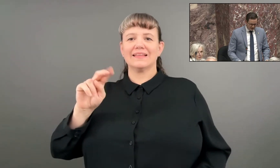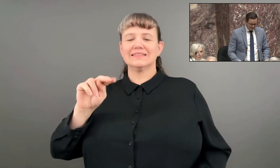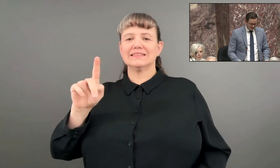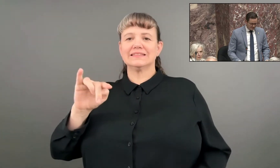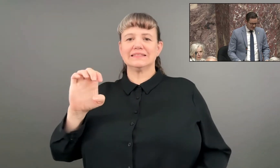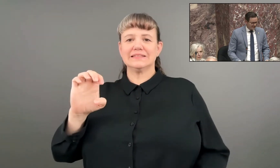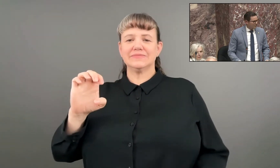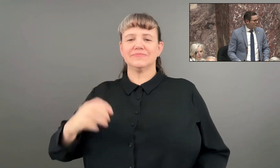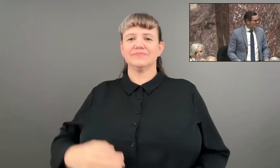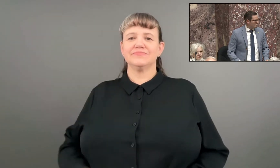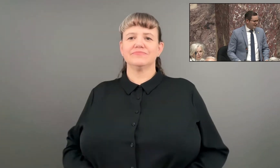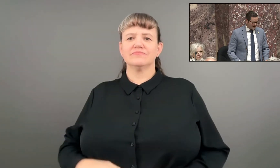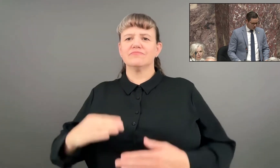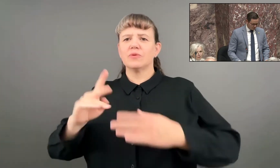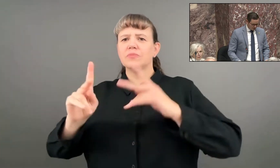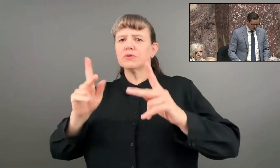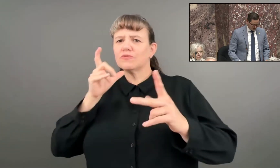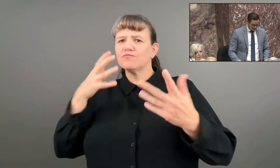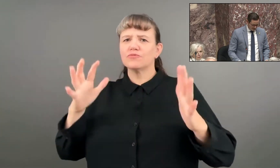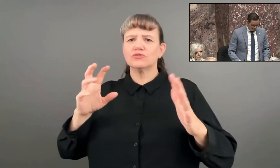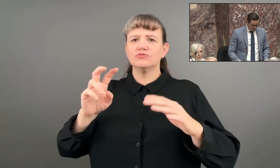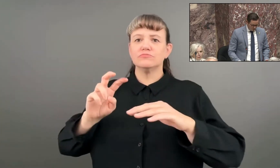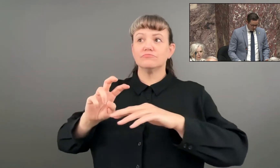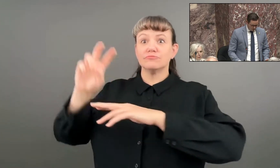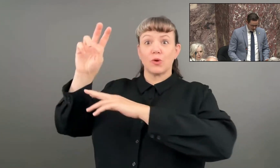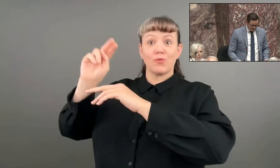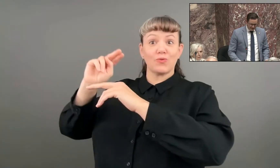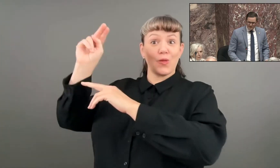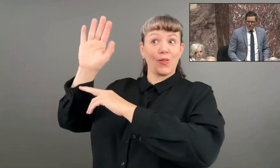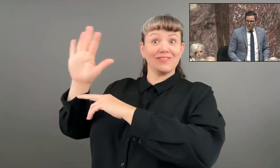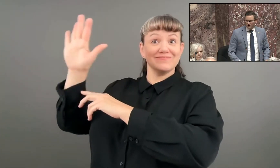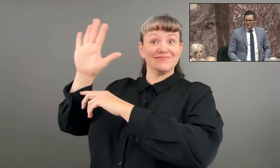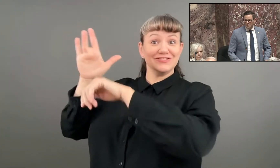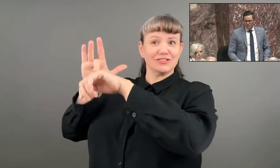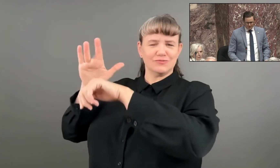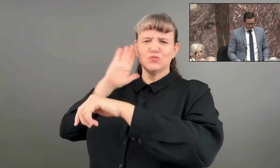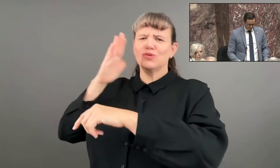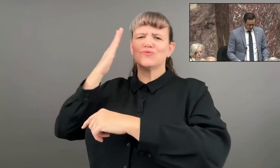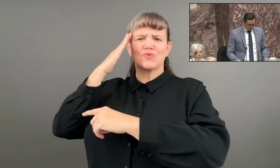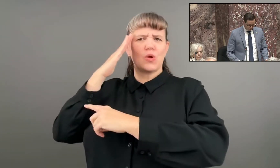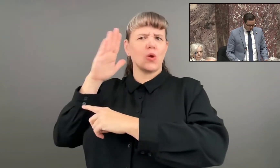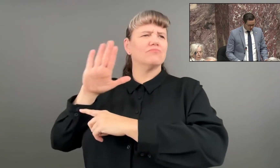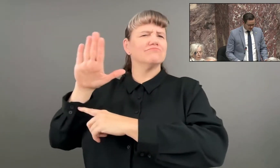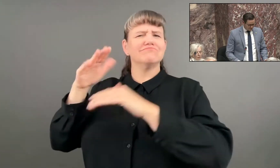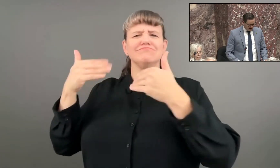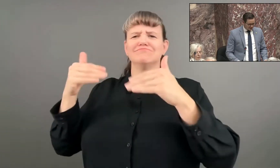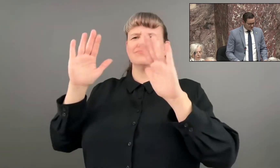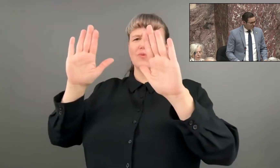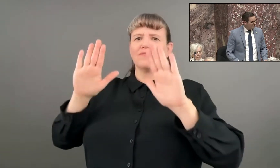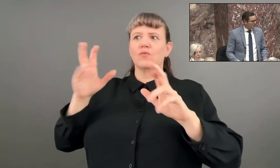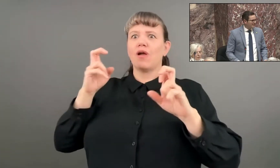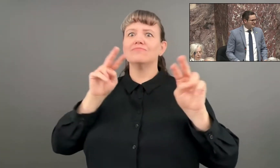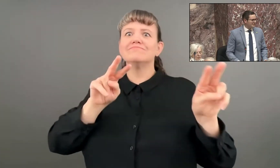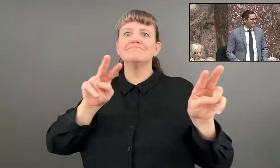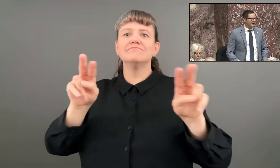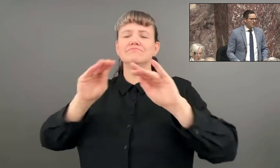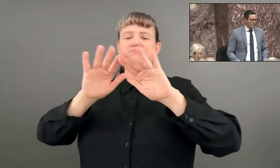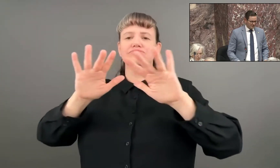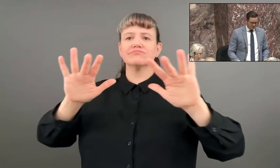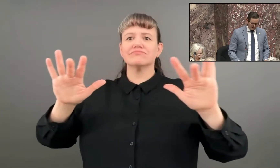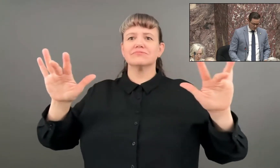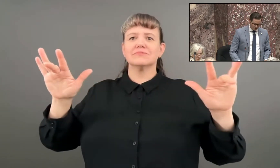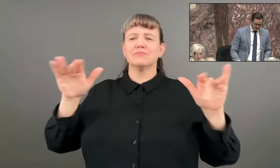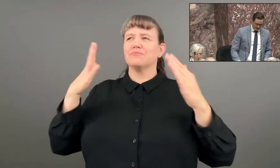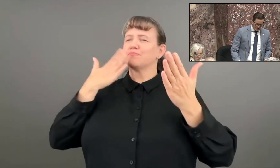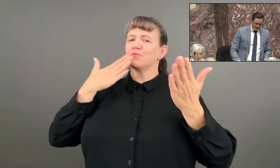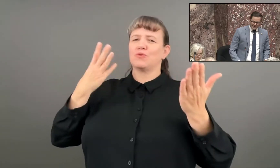vast spaces and the incredible natural beauty. But what really stands out are the people. Northerners give back to their communities and they help